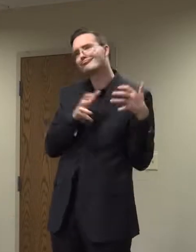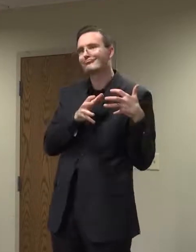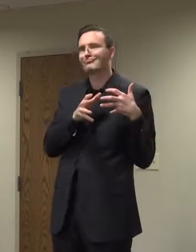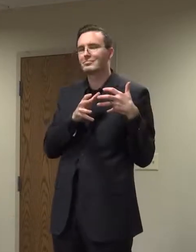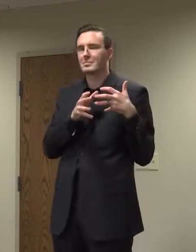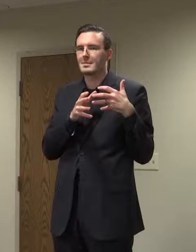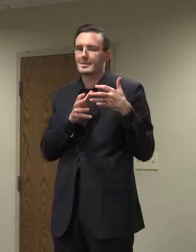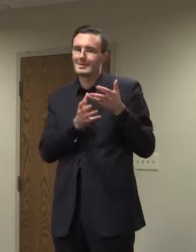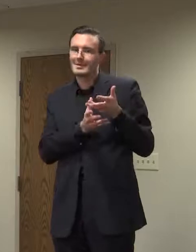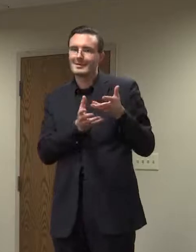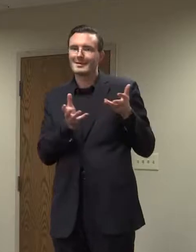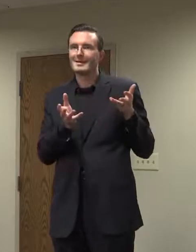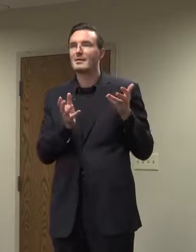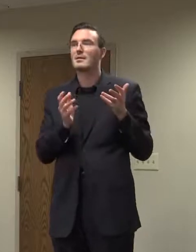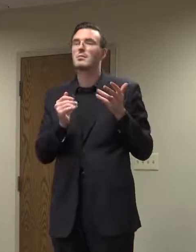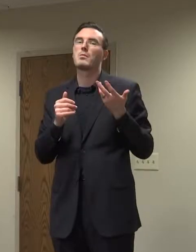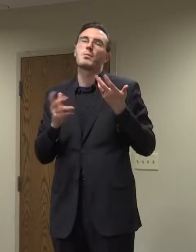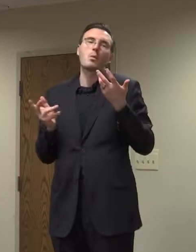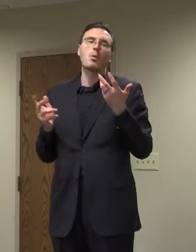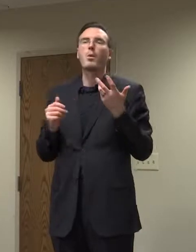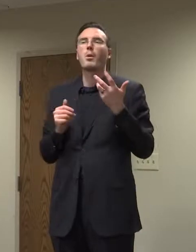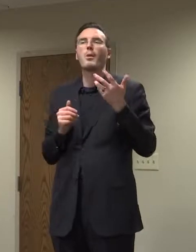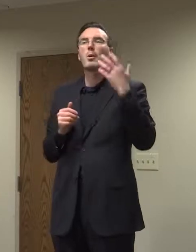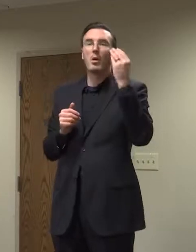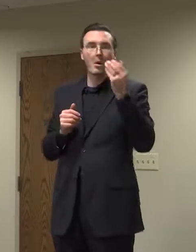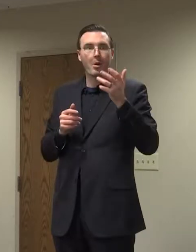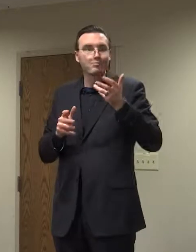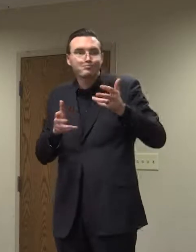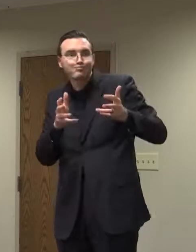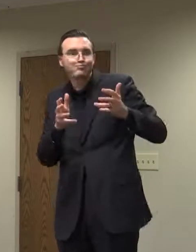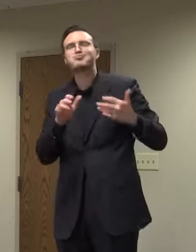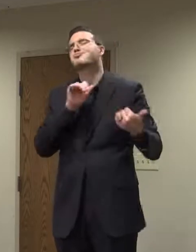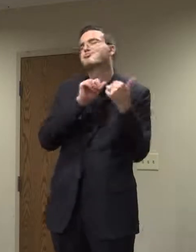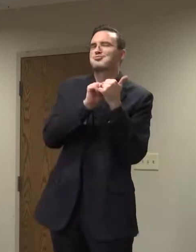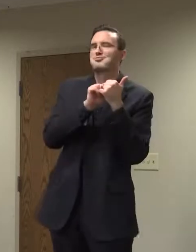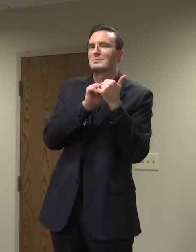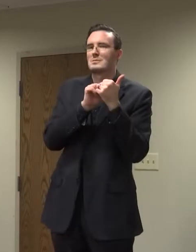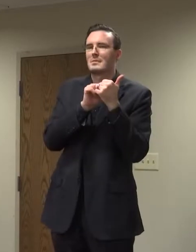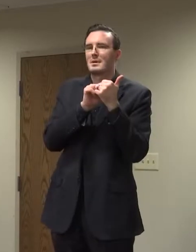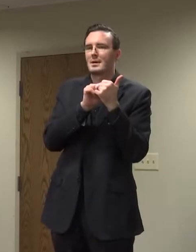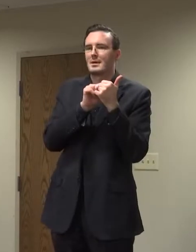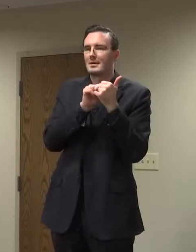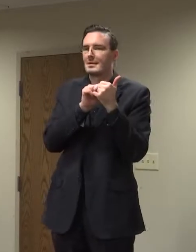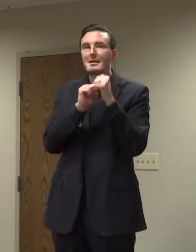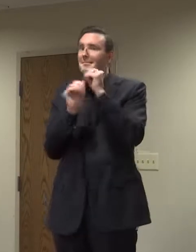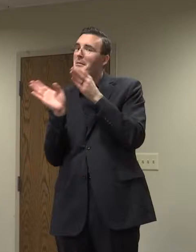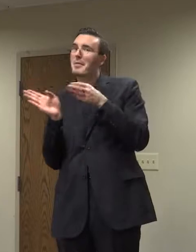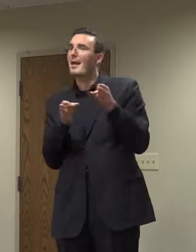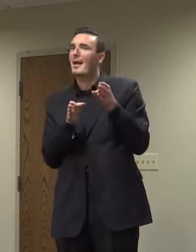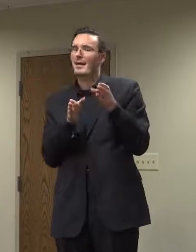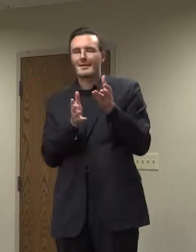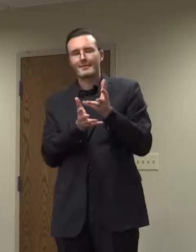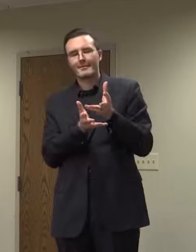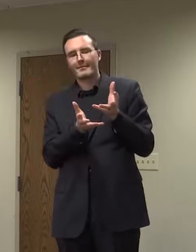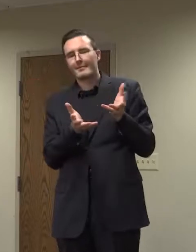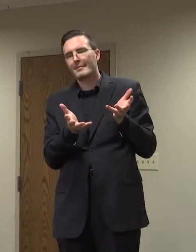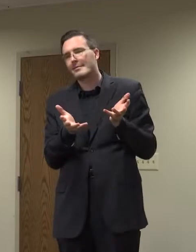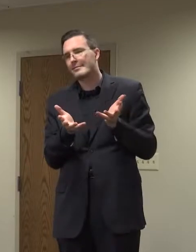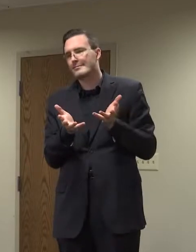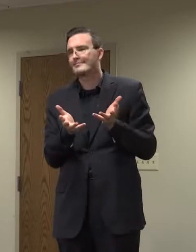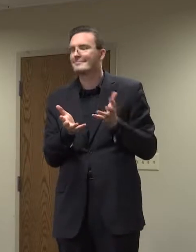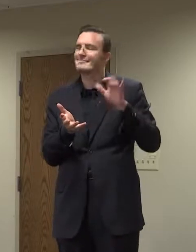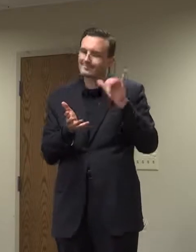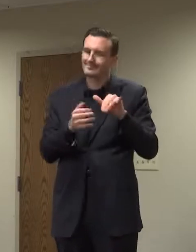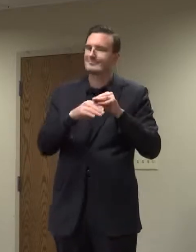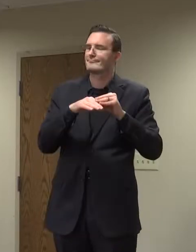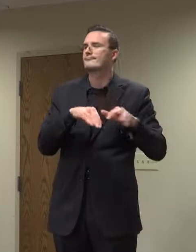you did not plan on or, plan for. People need to be very intentional. And I know we wish we were all out of